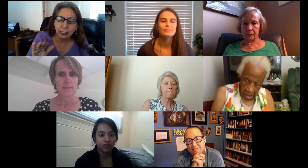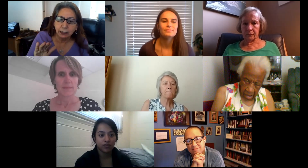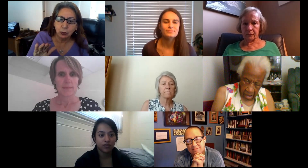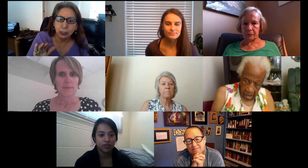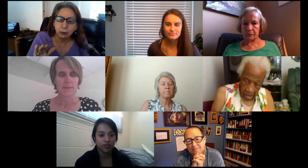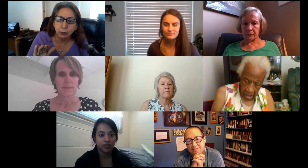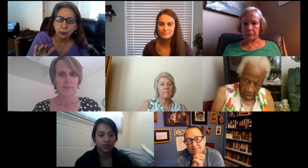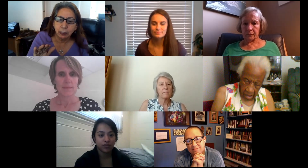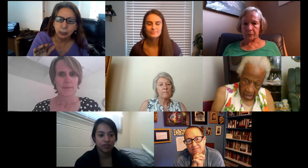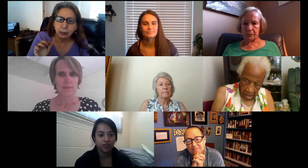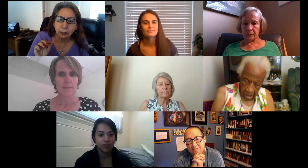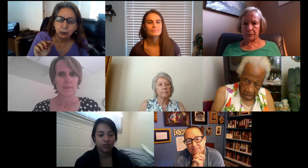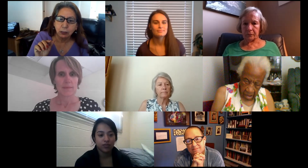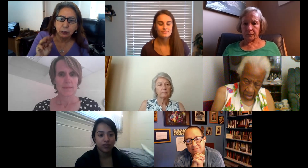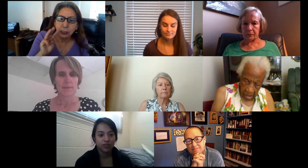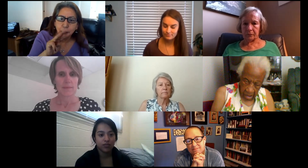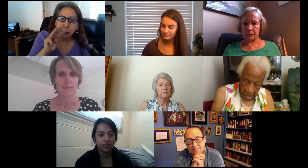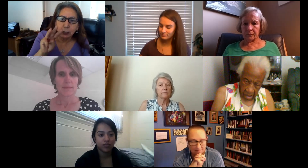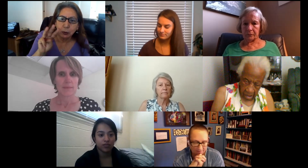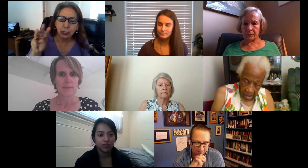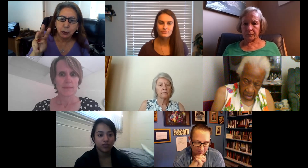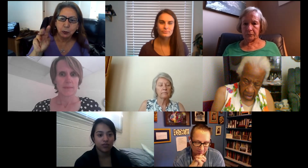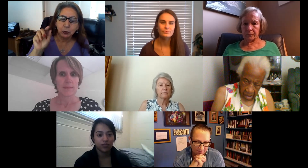site that you can learn. It's called